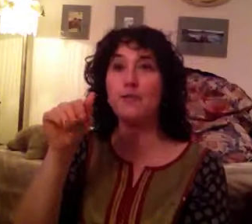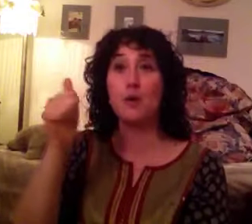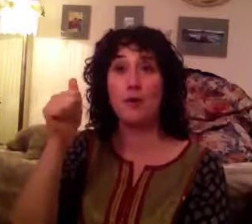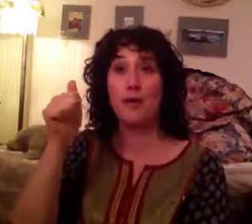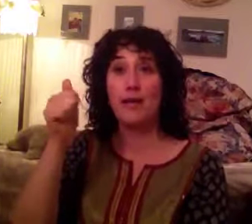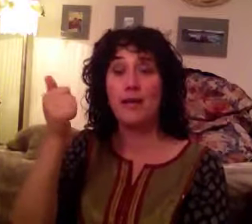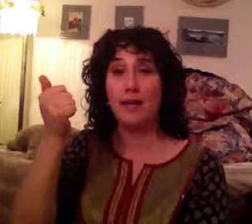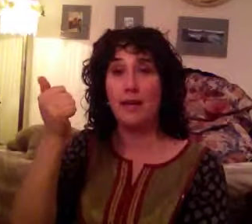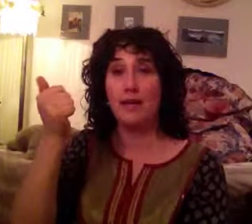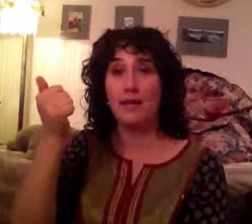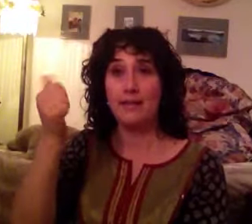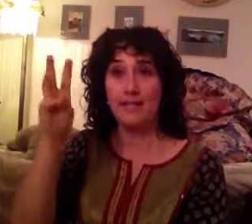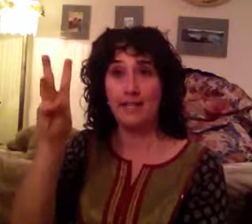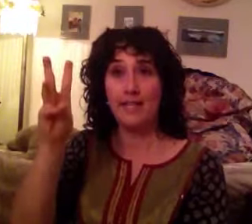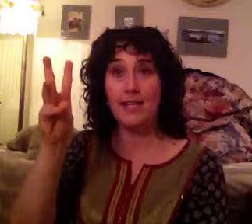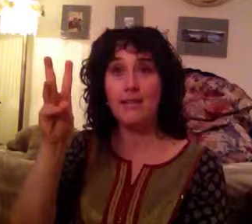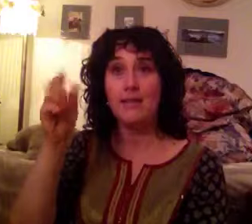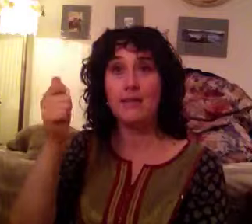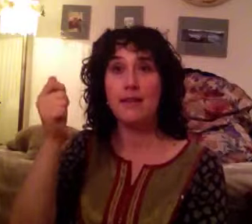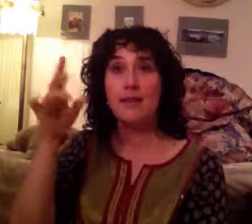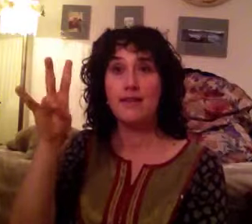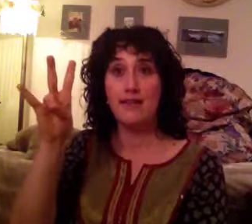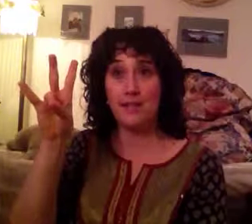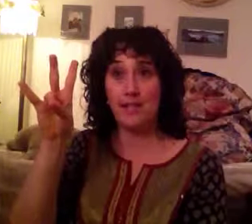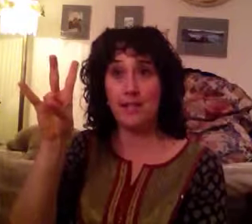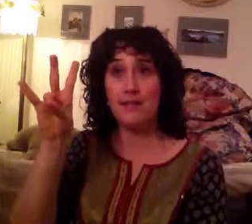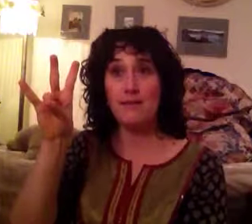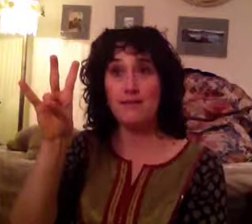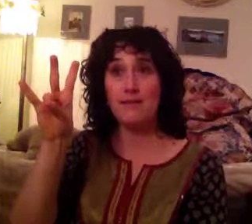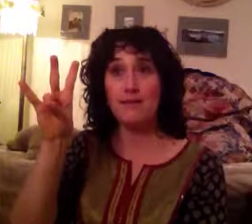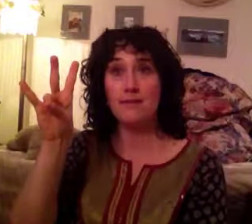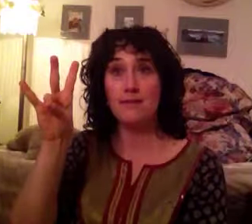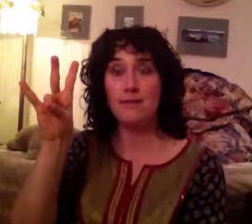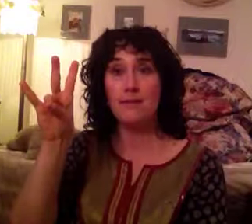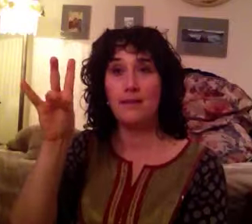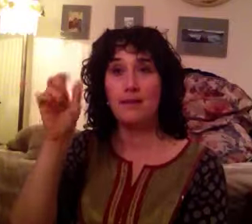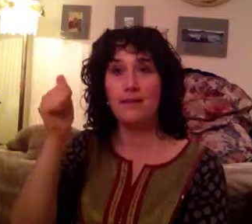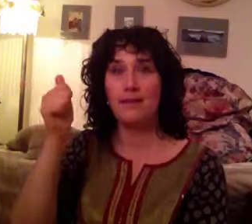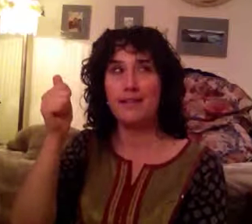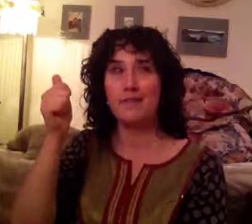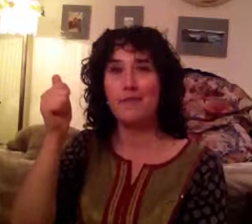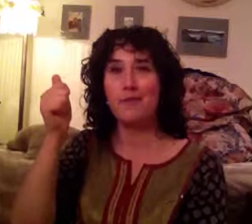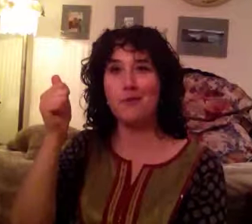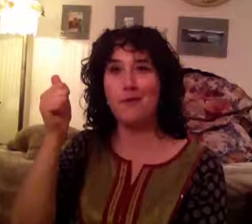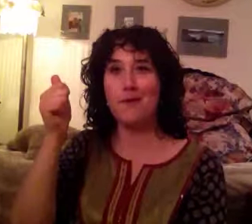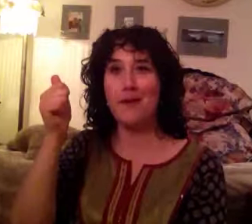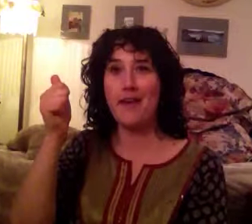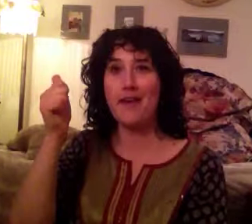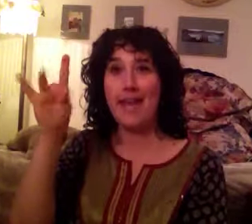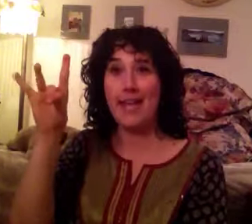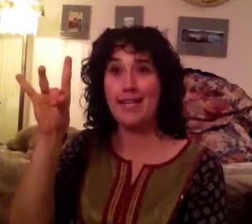So 16, 17, that's my phone, sorry about that, 18,